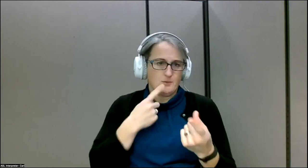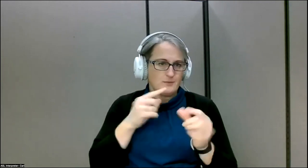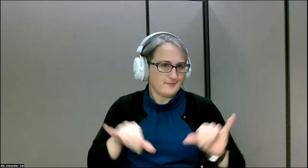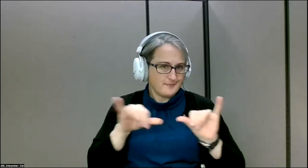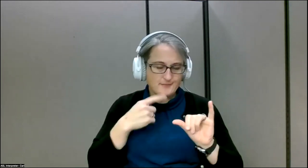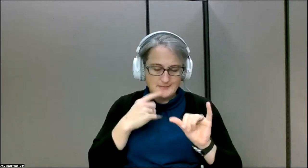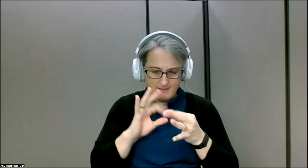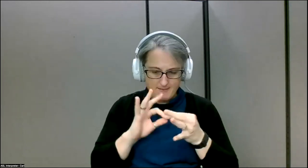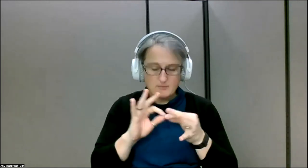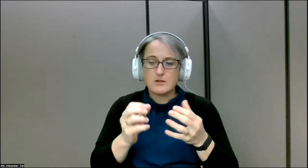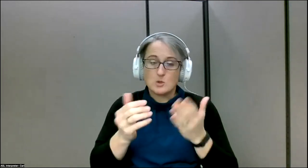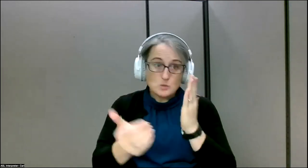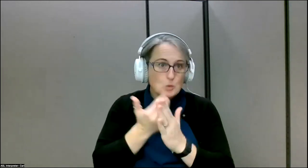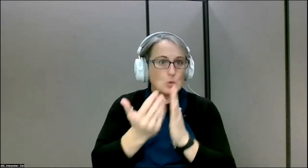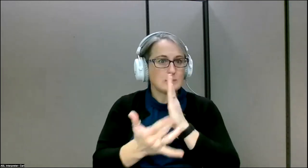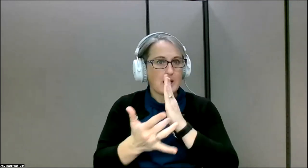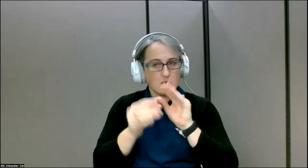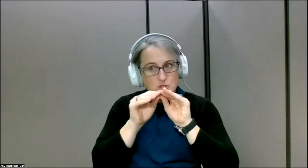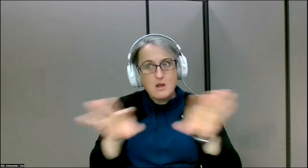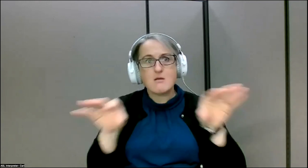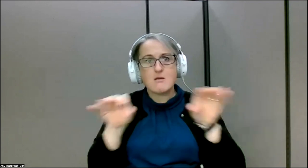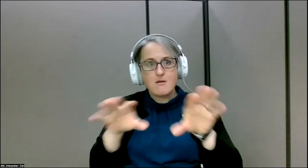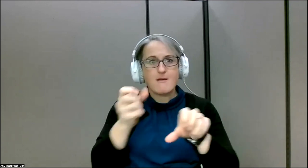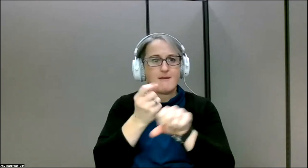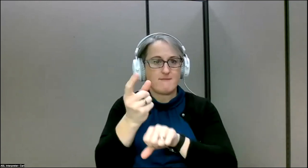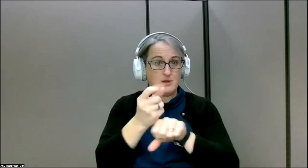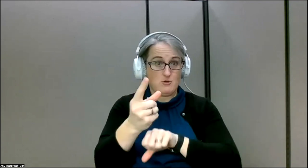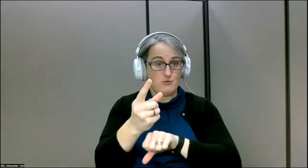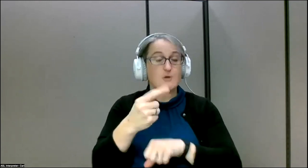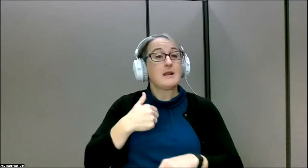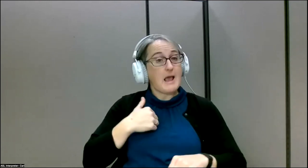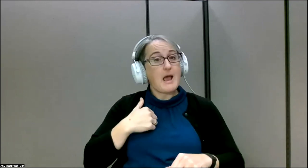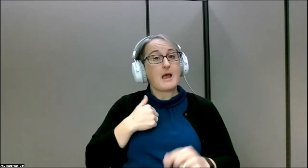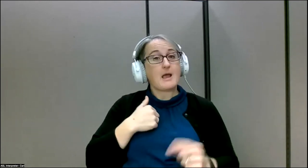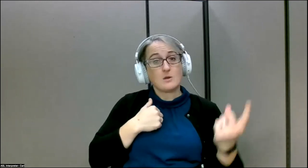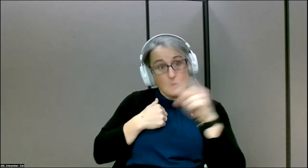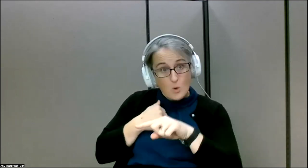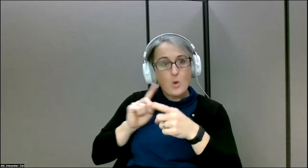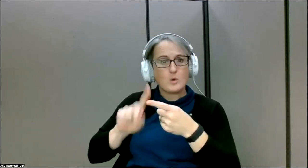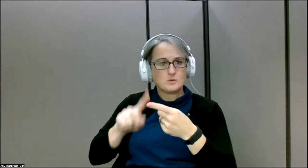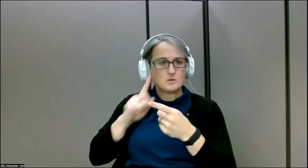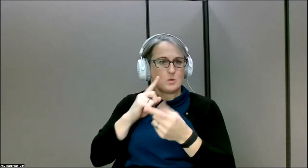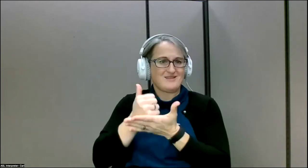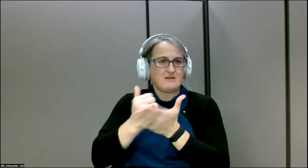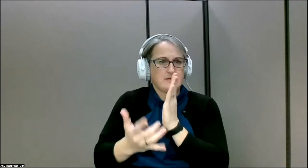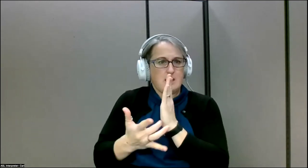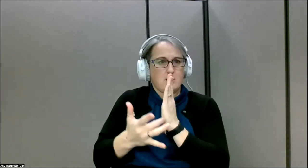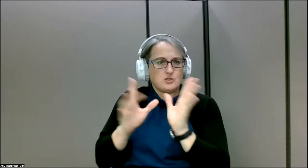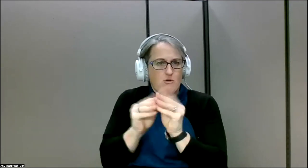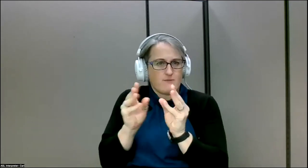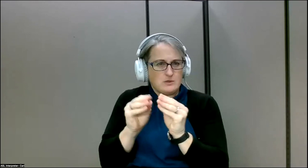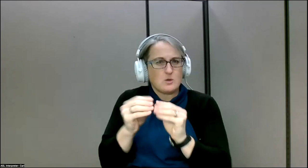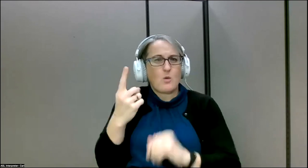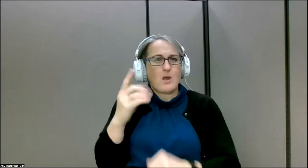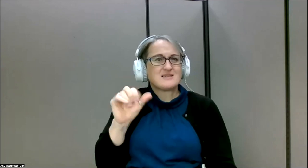and I make an effort every year to go to assistive technology conferences, one being the CSUN